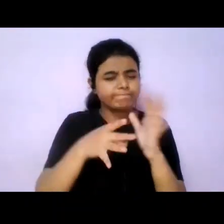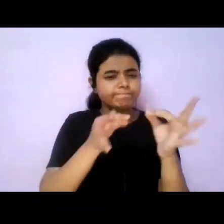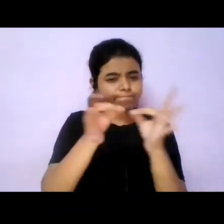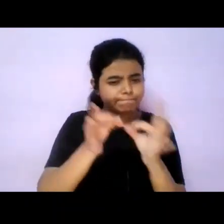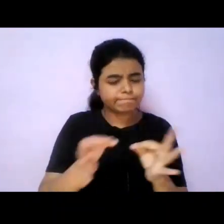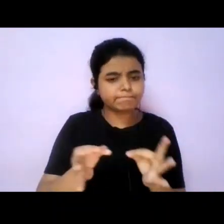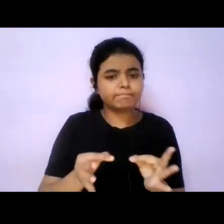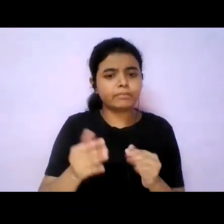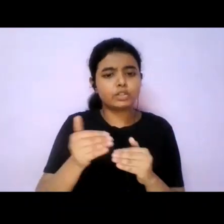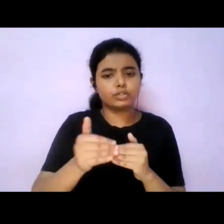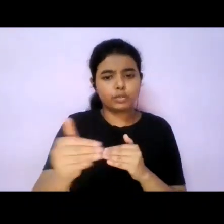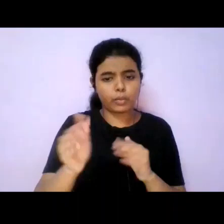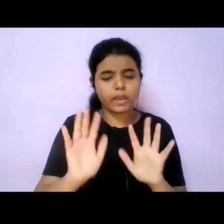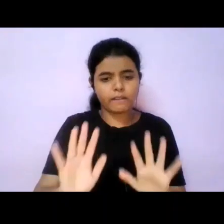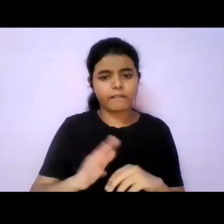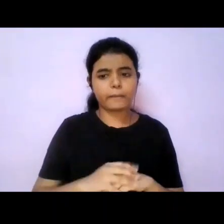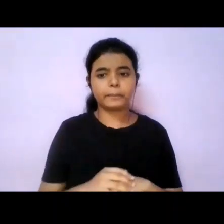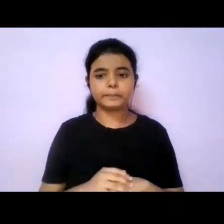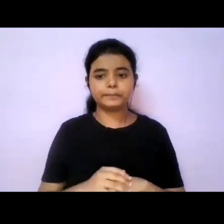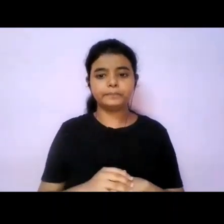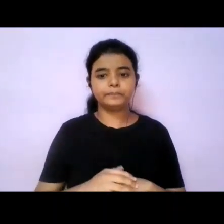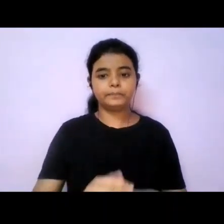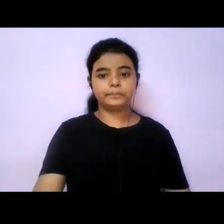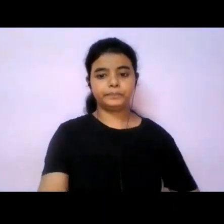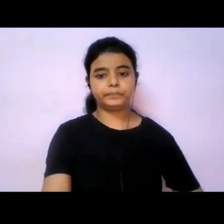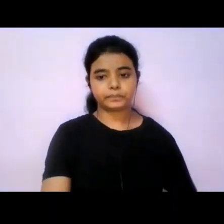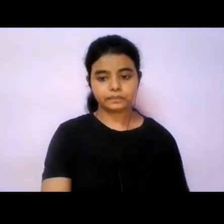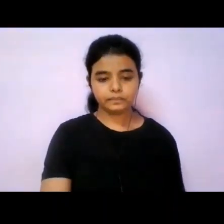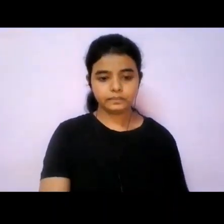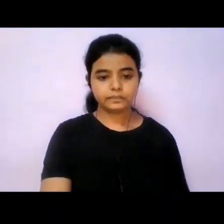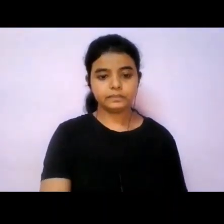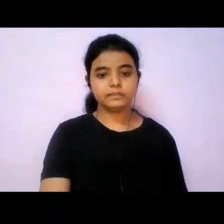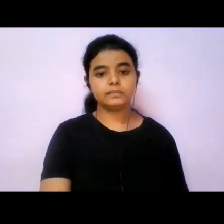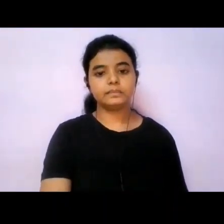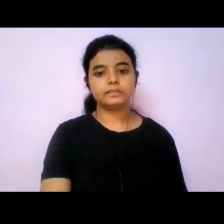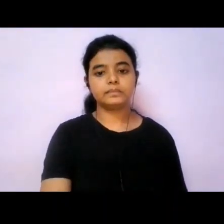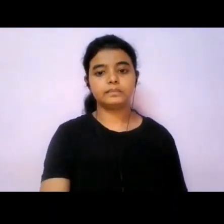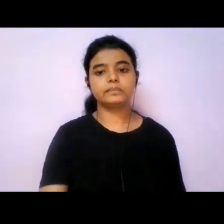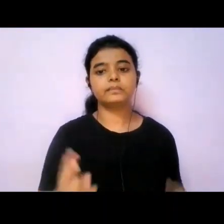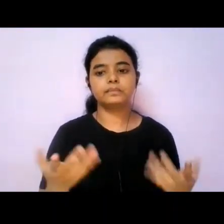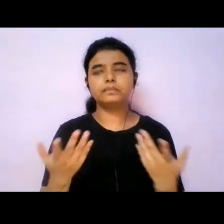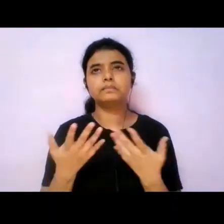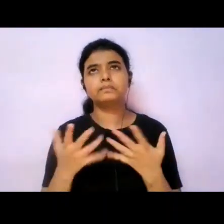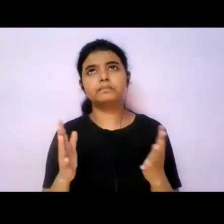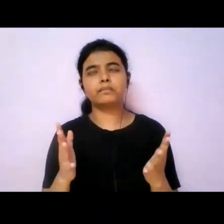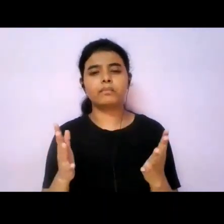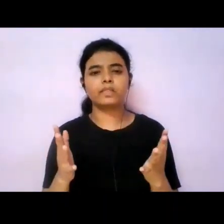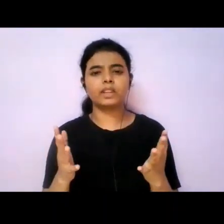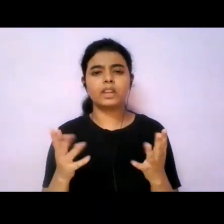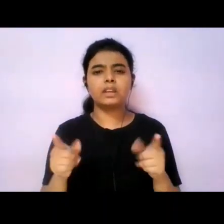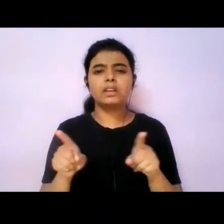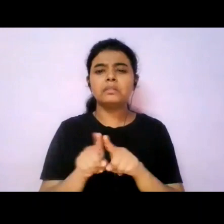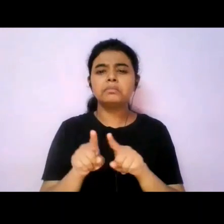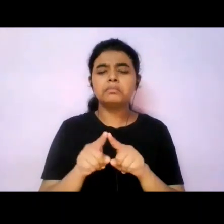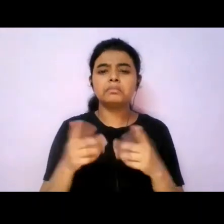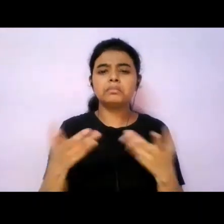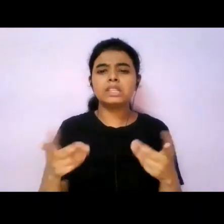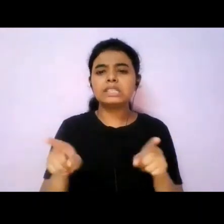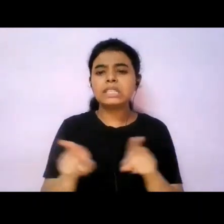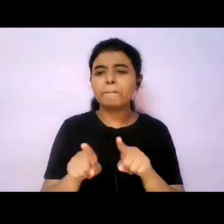and crucially more collectively. So I want to throw in a lovely idea of